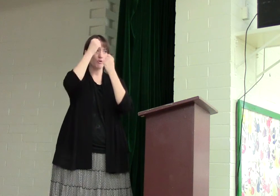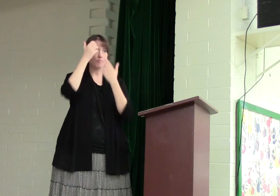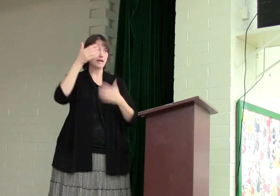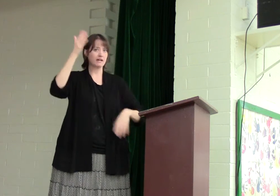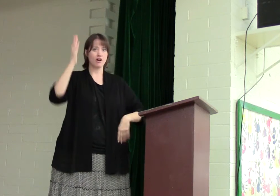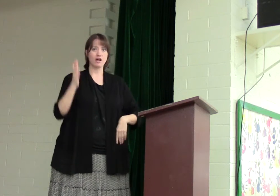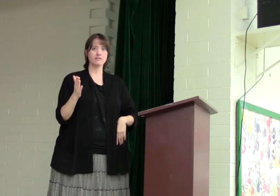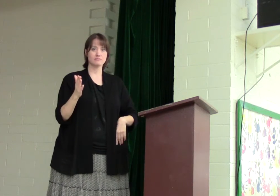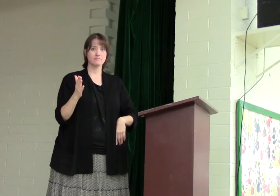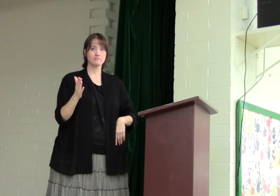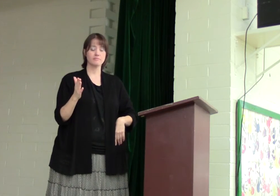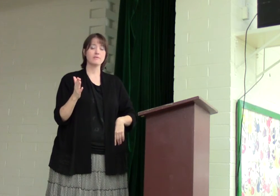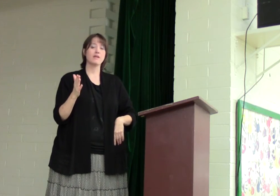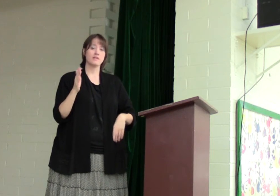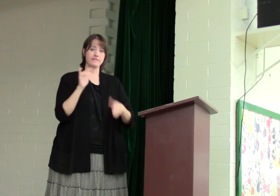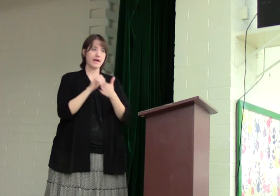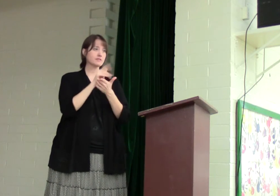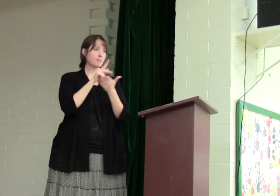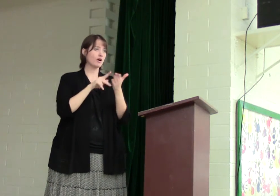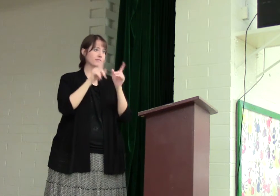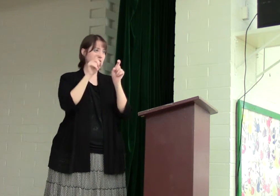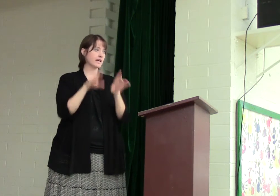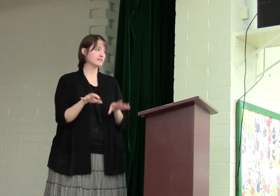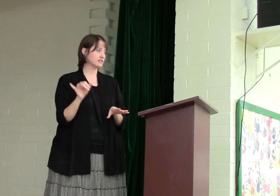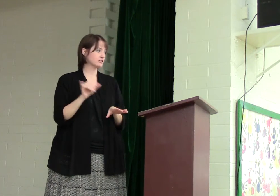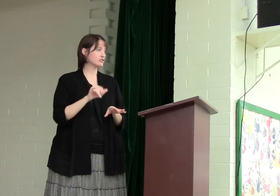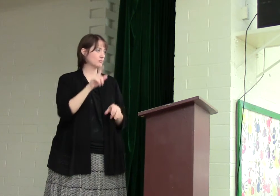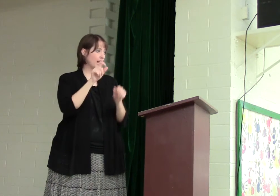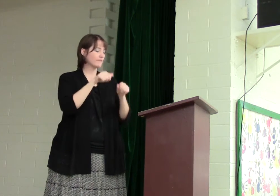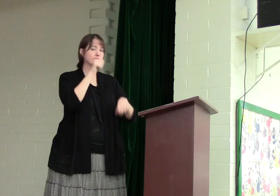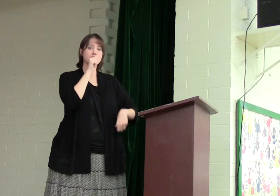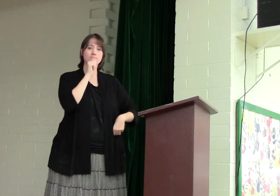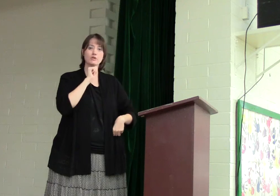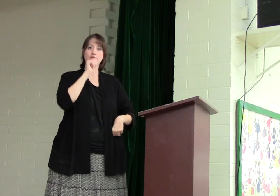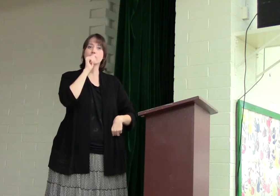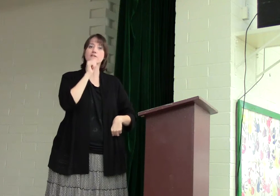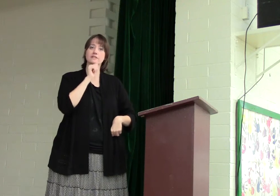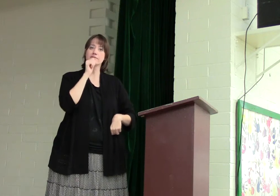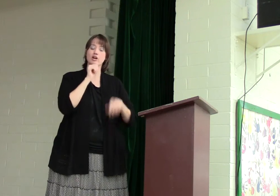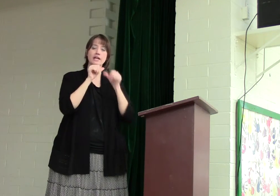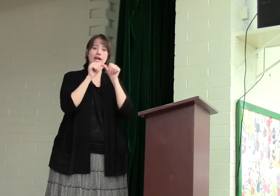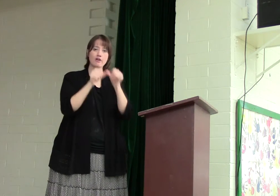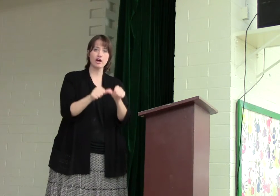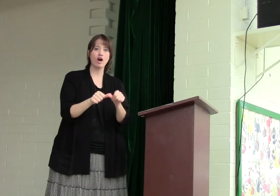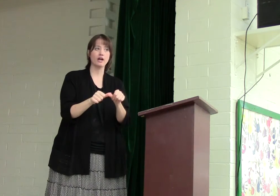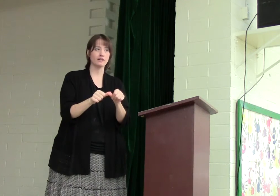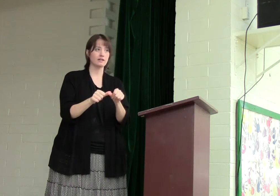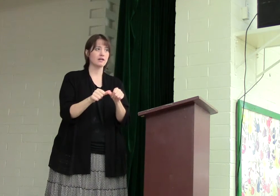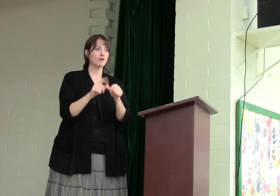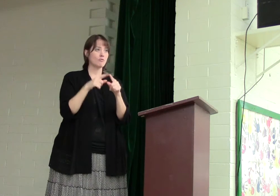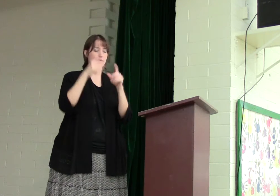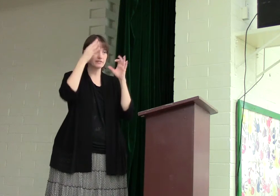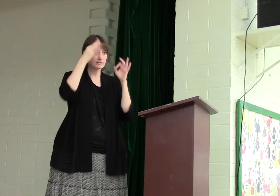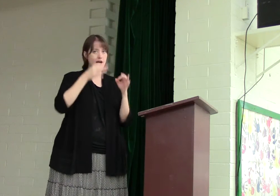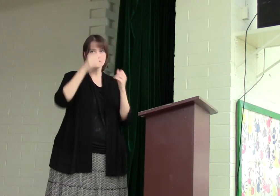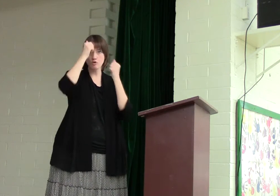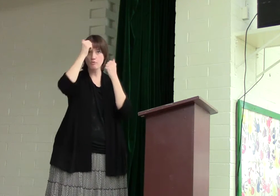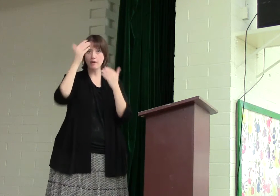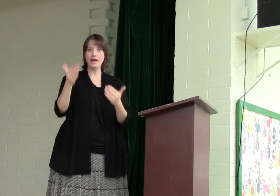obeying God. That's part of the testing, too. We have to learn to persevere and carry on. When we've decided to obey,